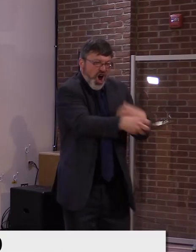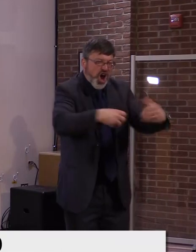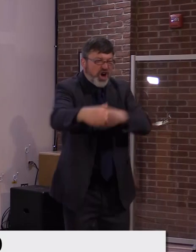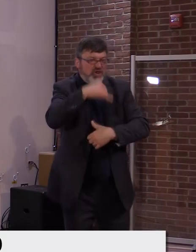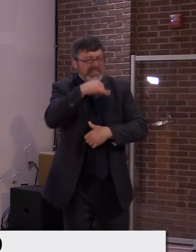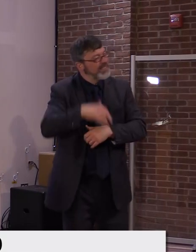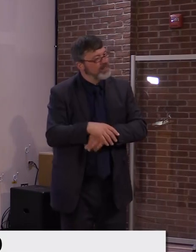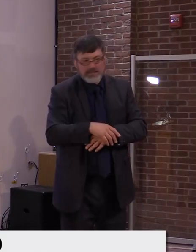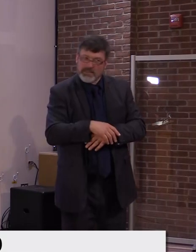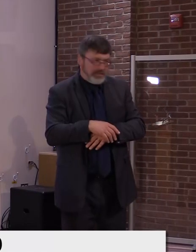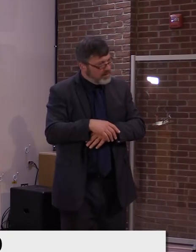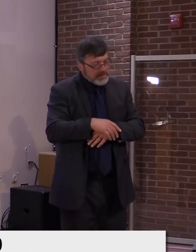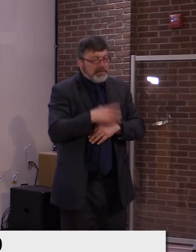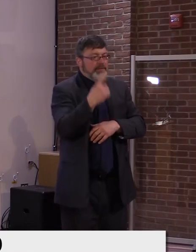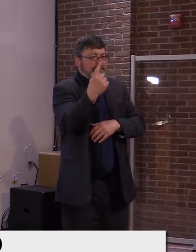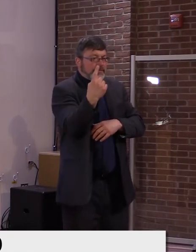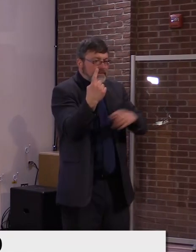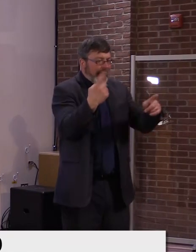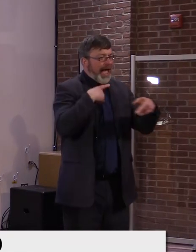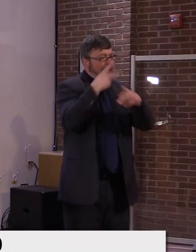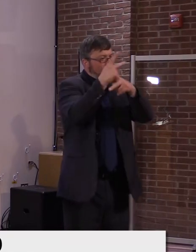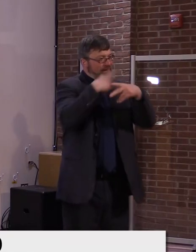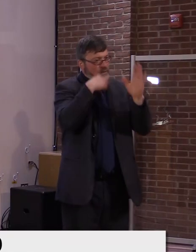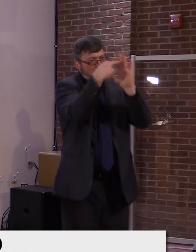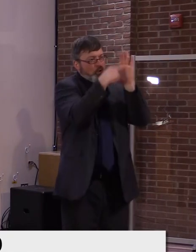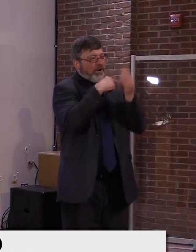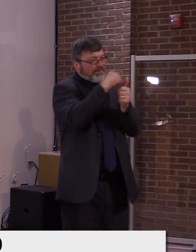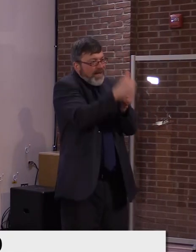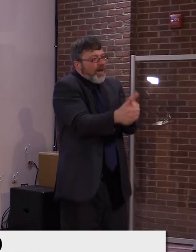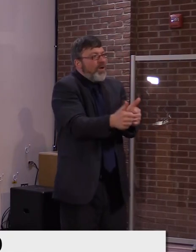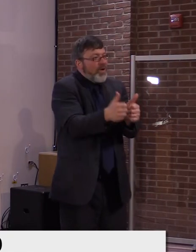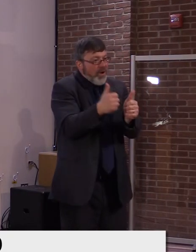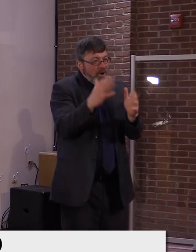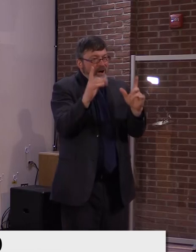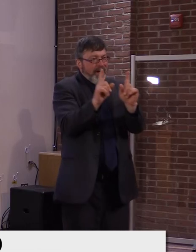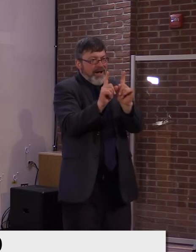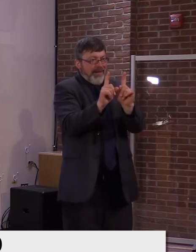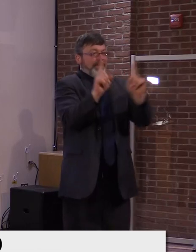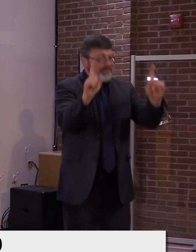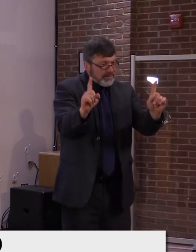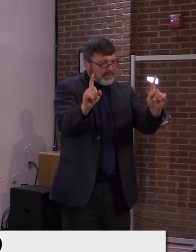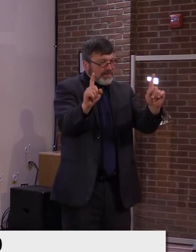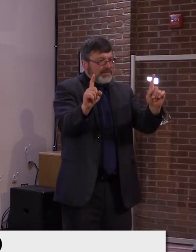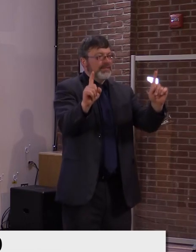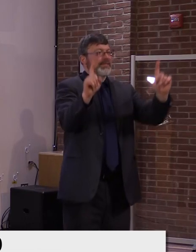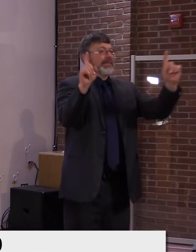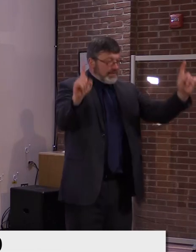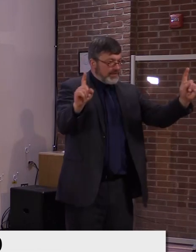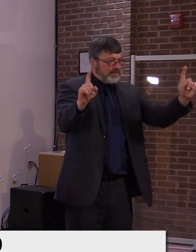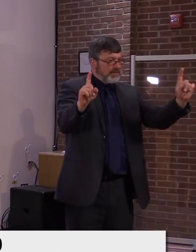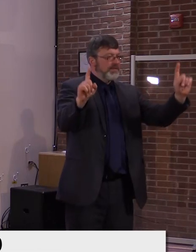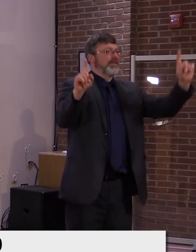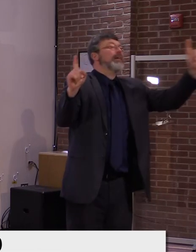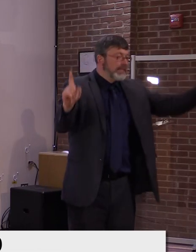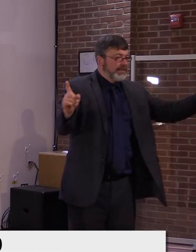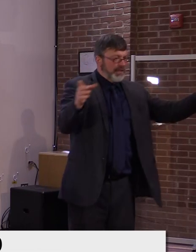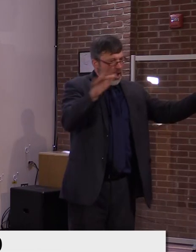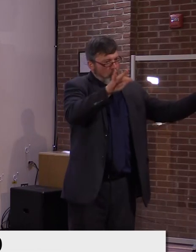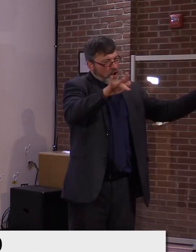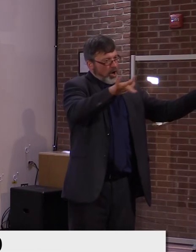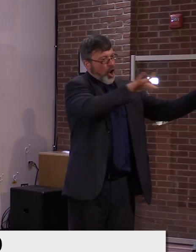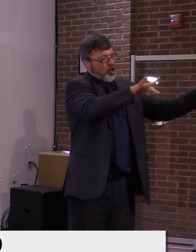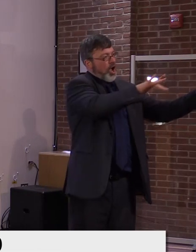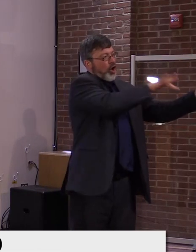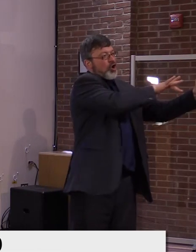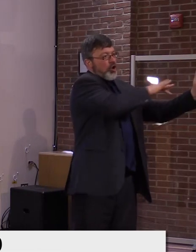restrictions. And that couldn't be further from the truth, because at that time, there was 50% occupancy. It was closing down